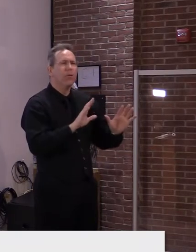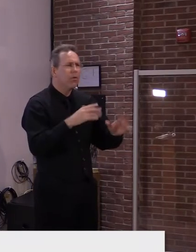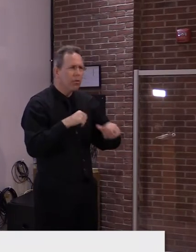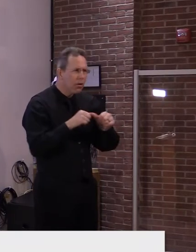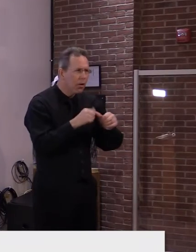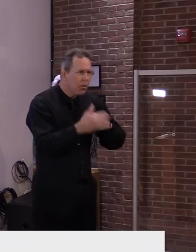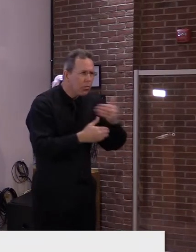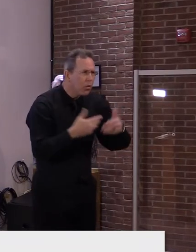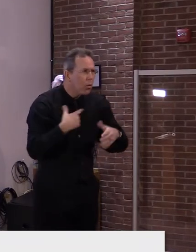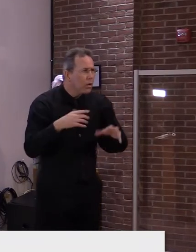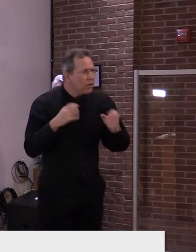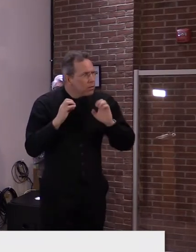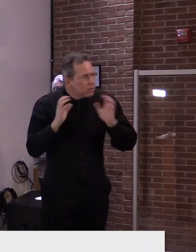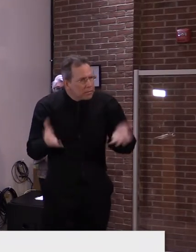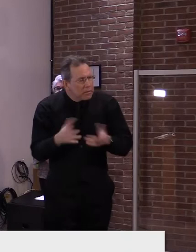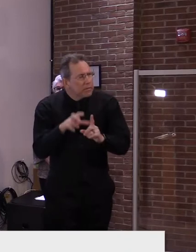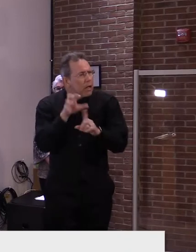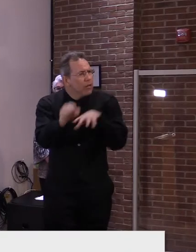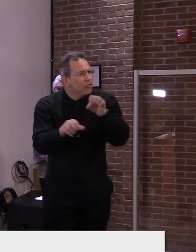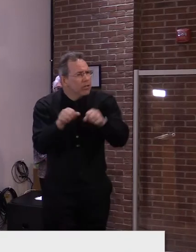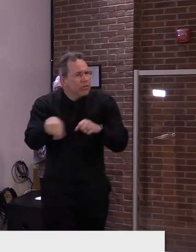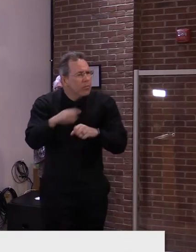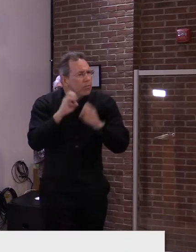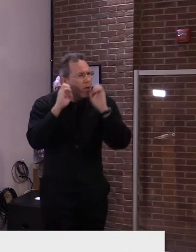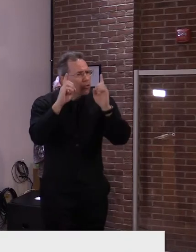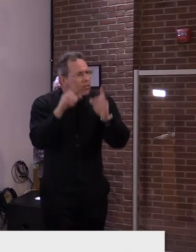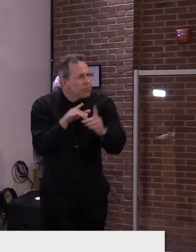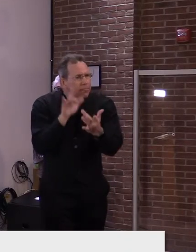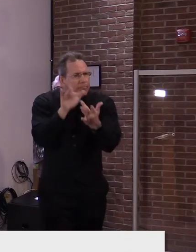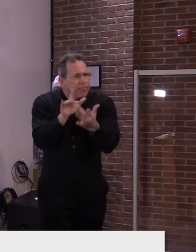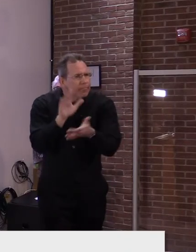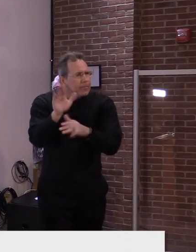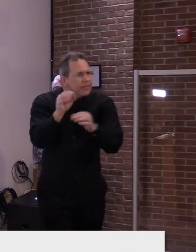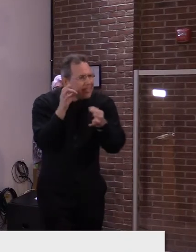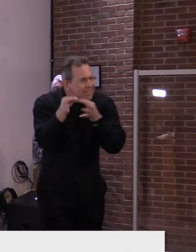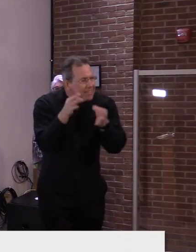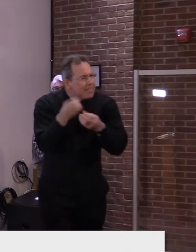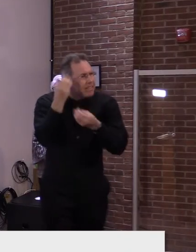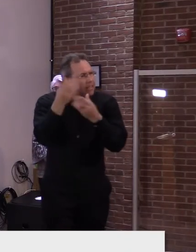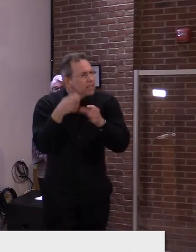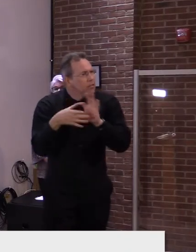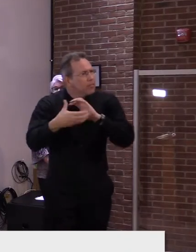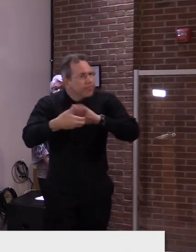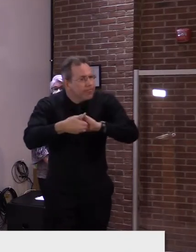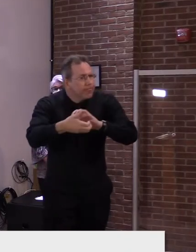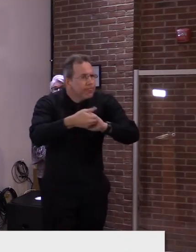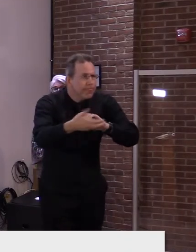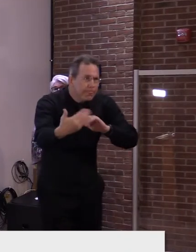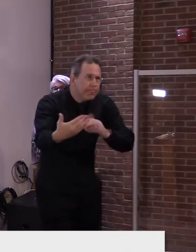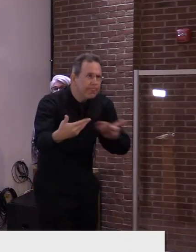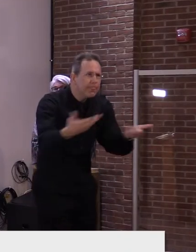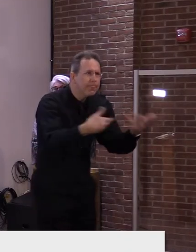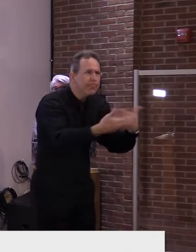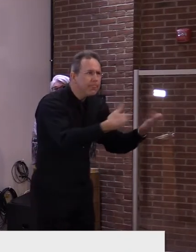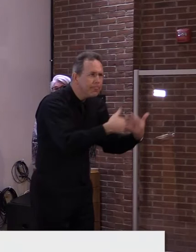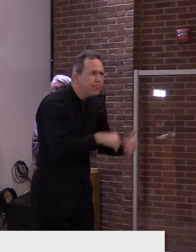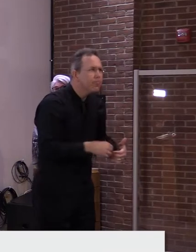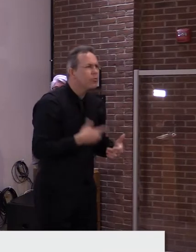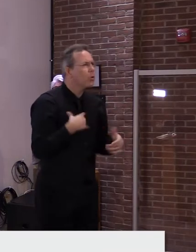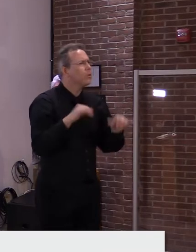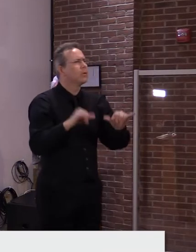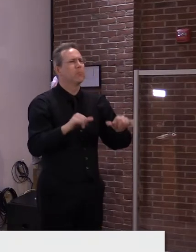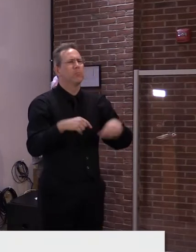to education, registration, aid with registration, appropriate access to